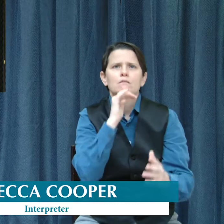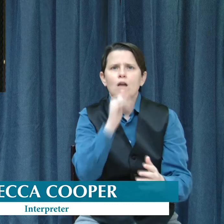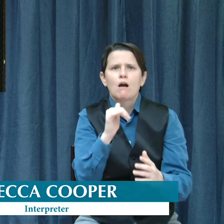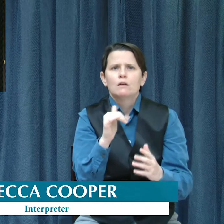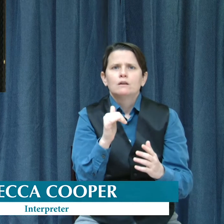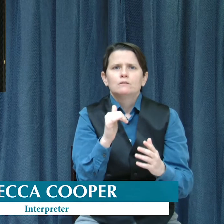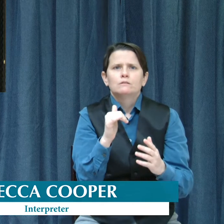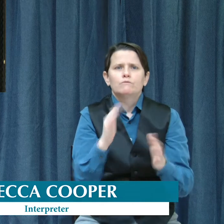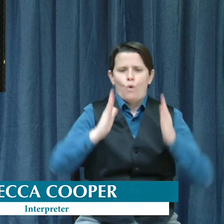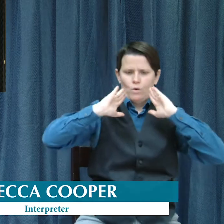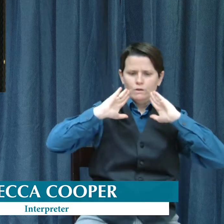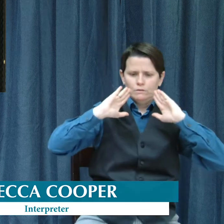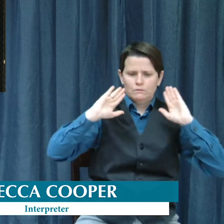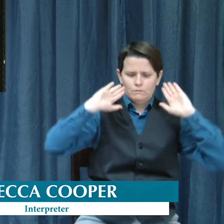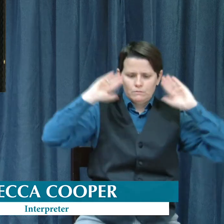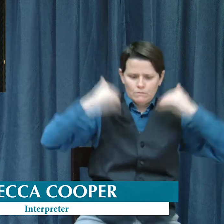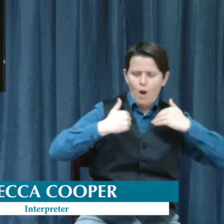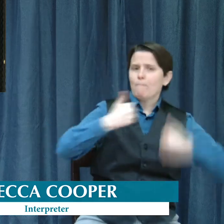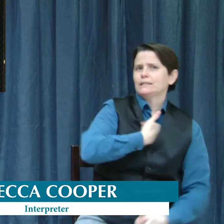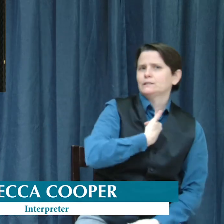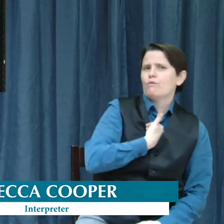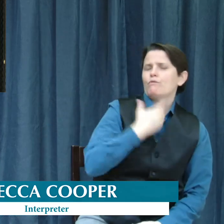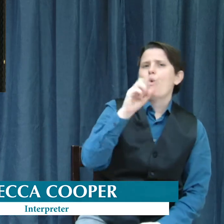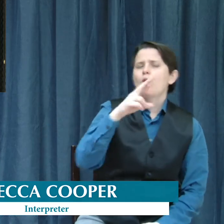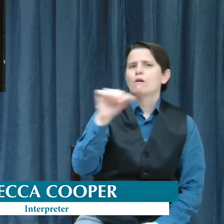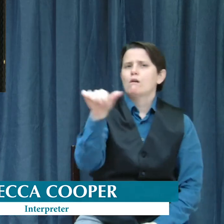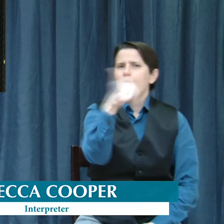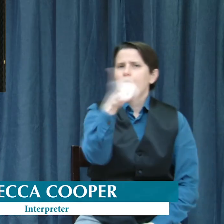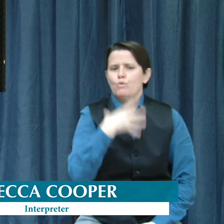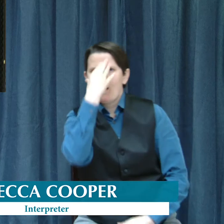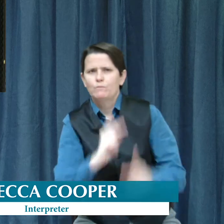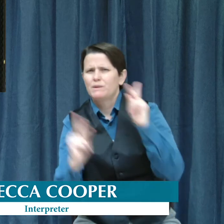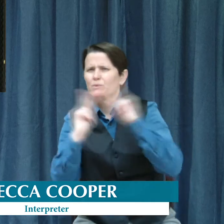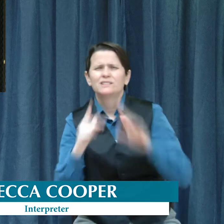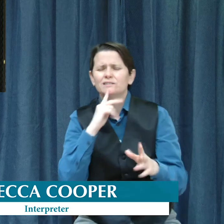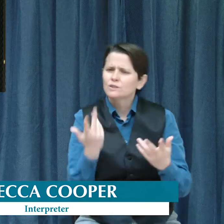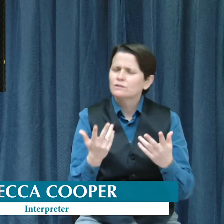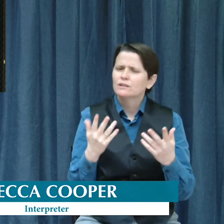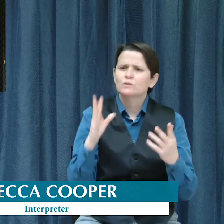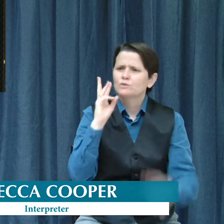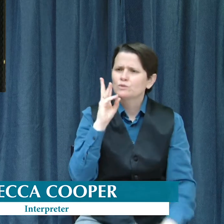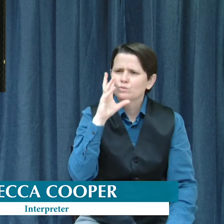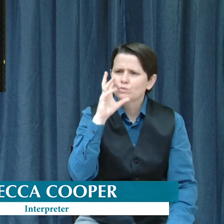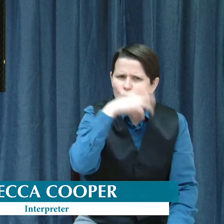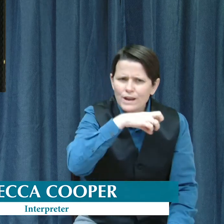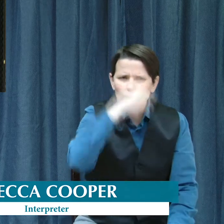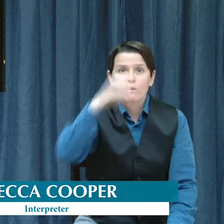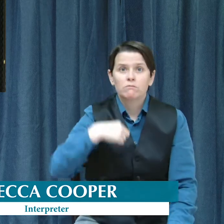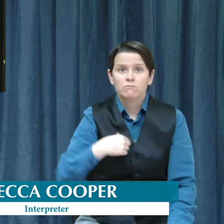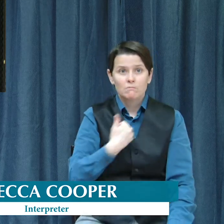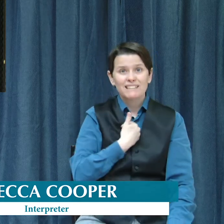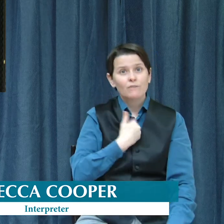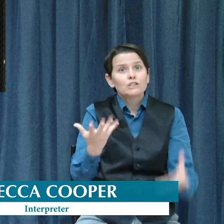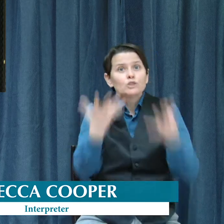or white people, or it's just, I don't know, it's just awkward. It's just awkward. So I'm just going to say that up front. So, okay,